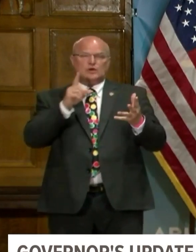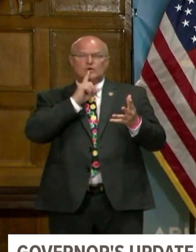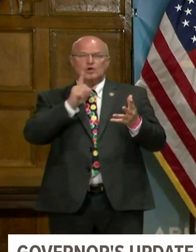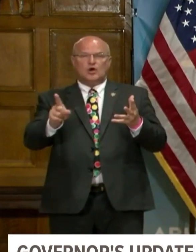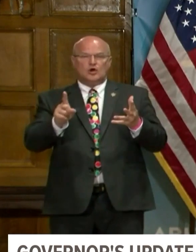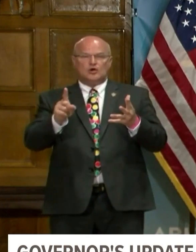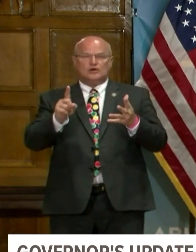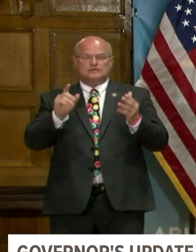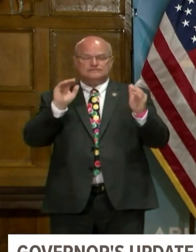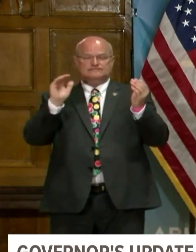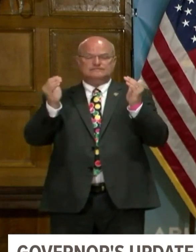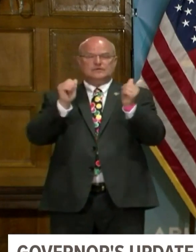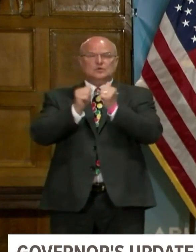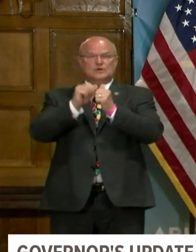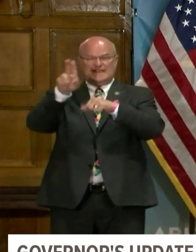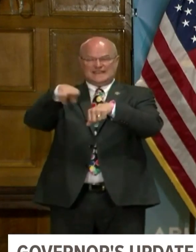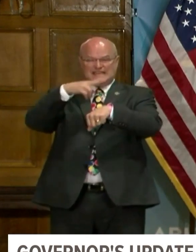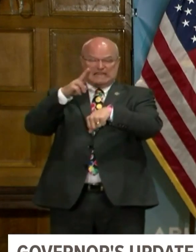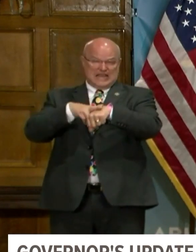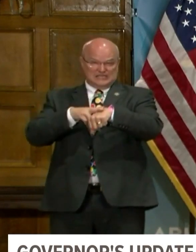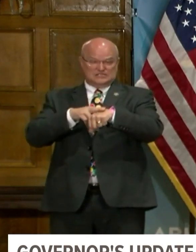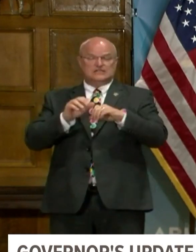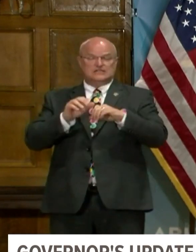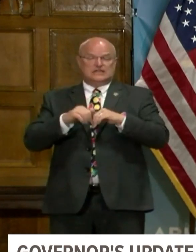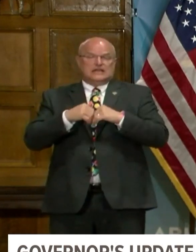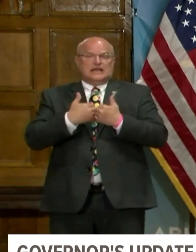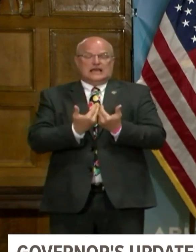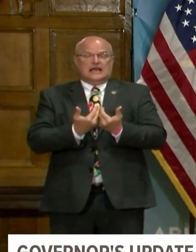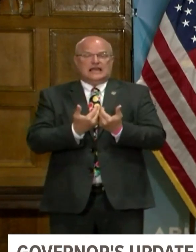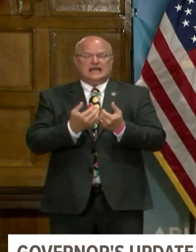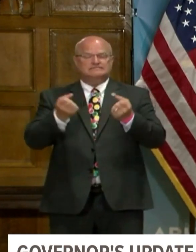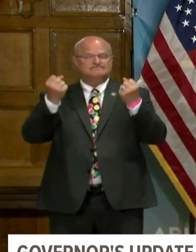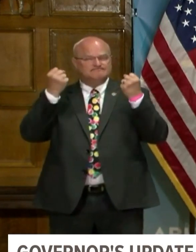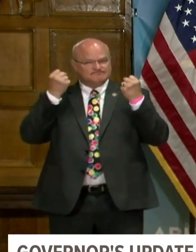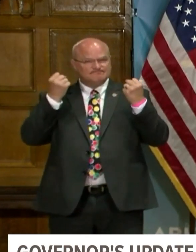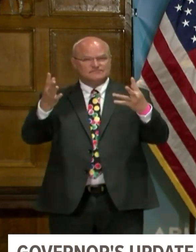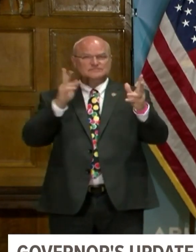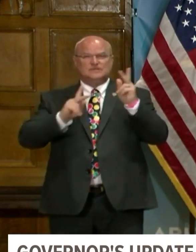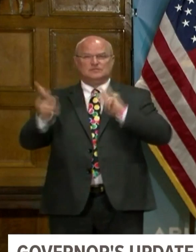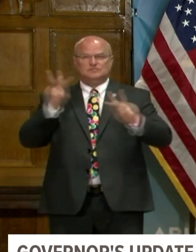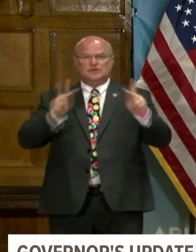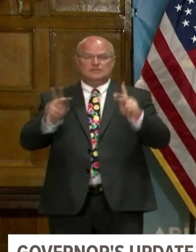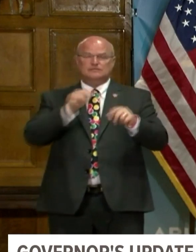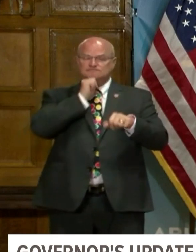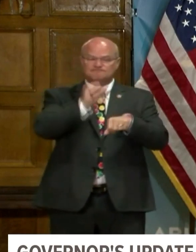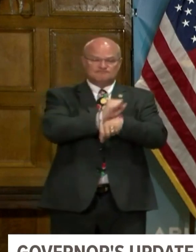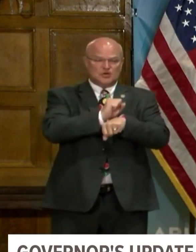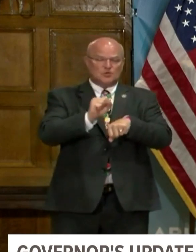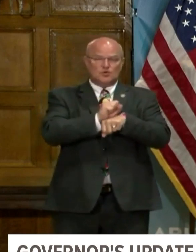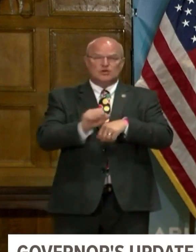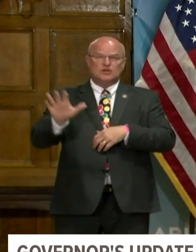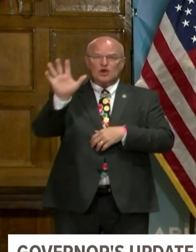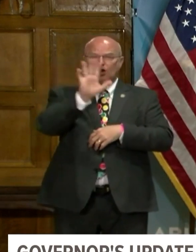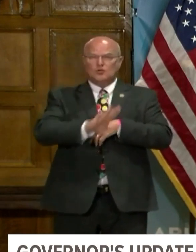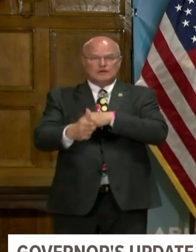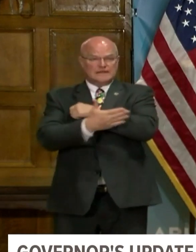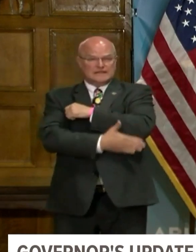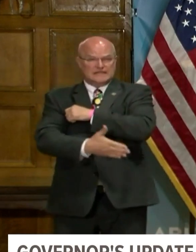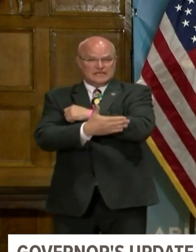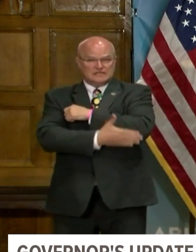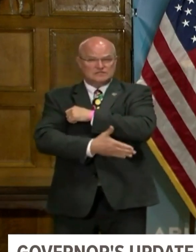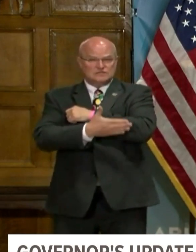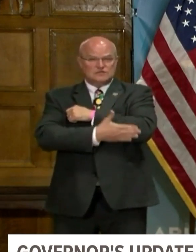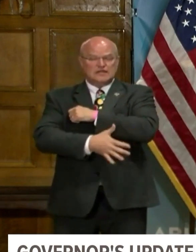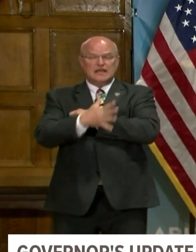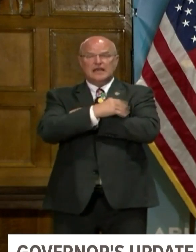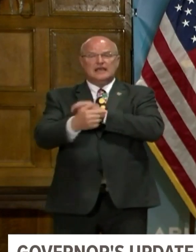we are in relation to the nation and how so many have become unemployed across our country, and